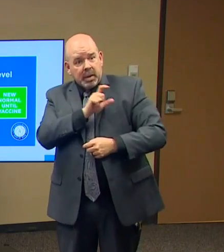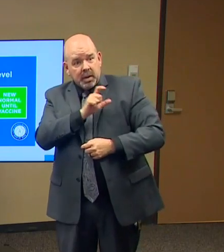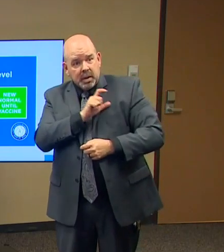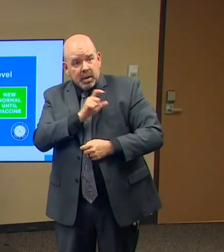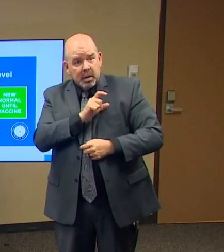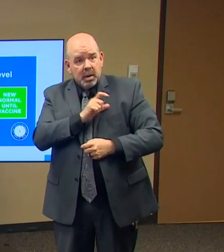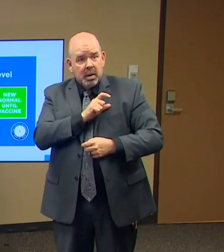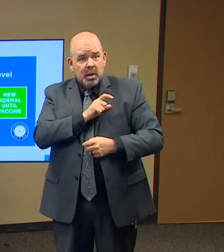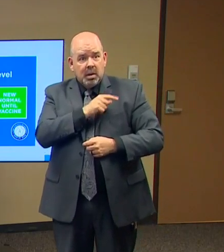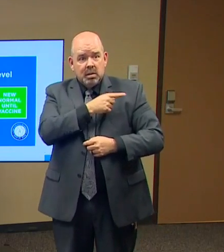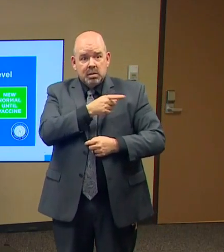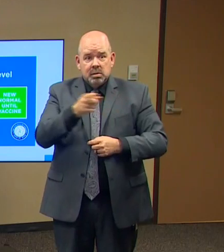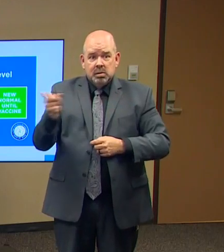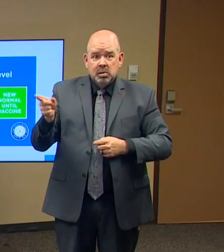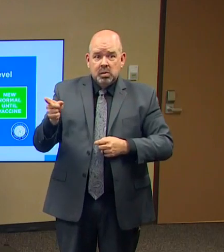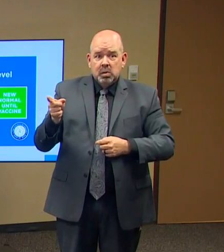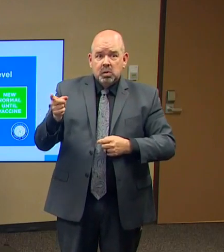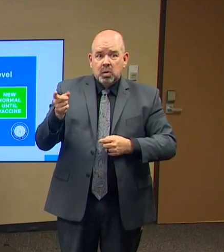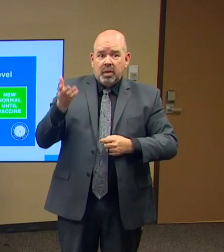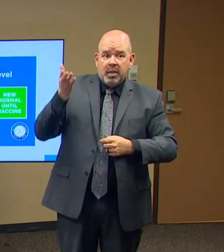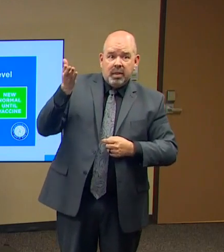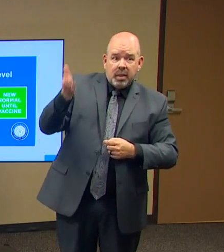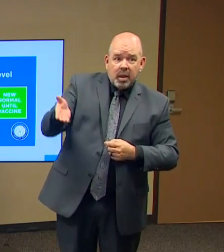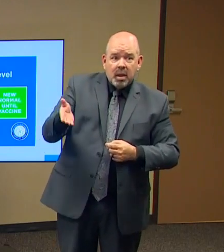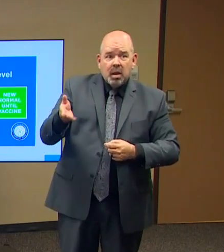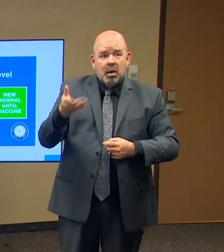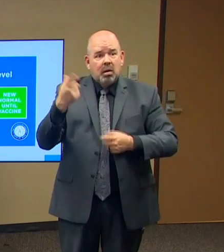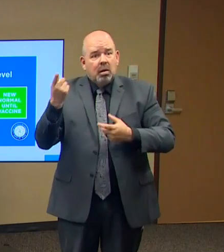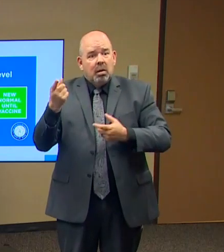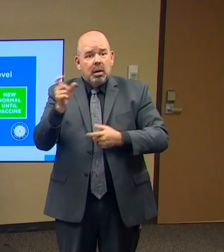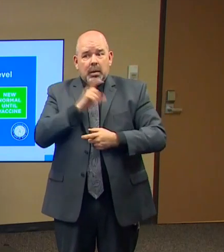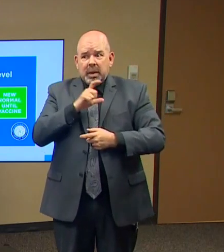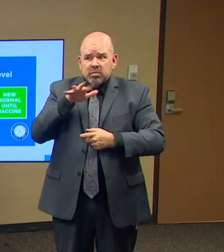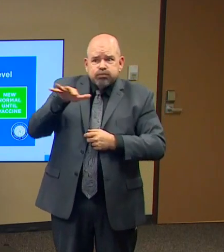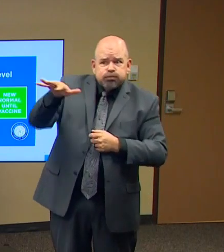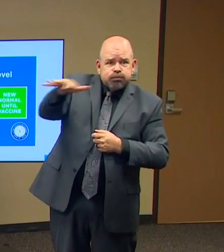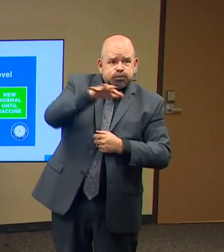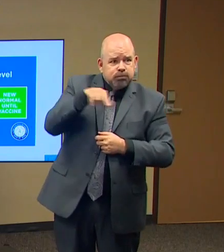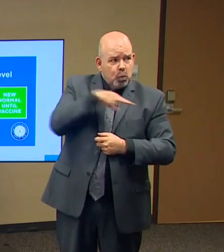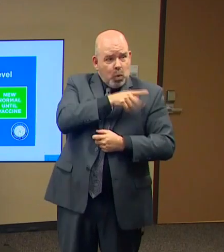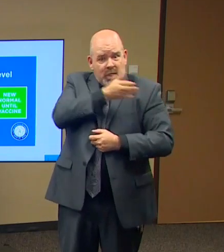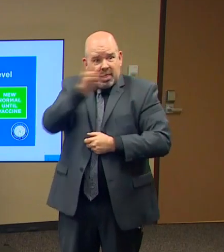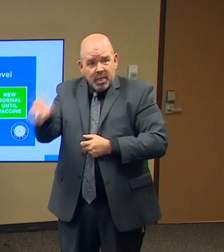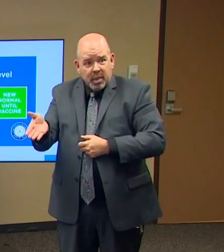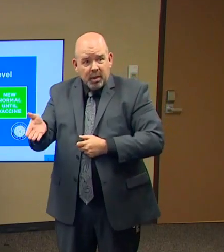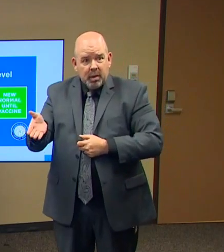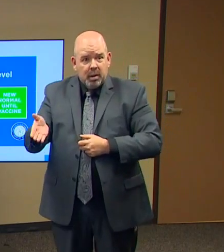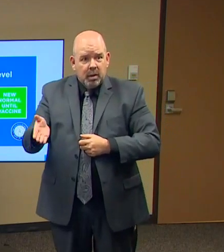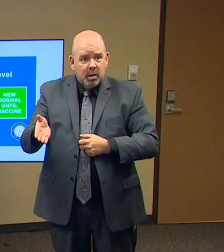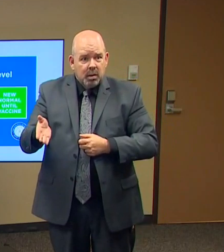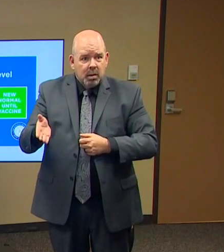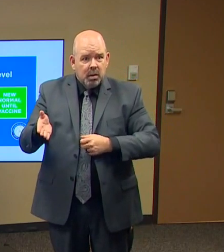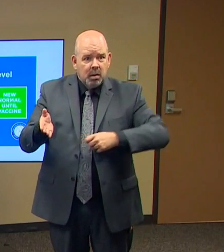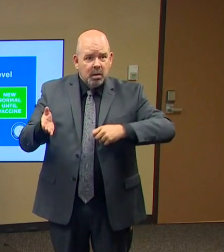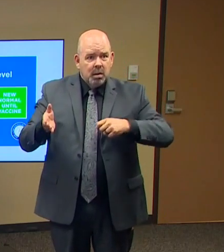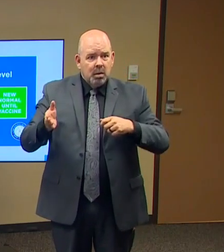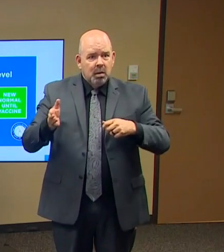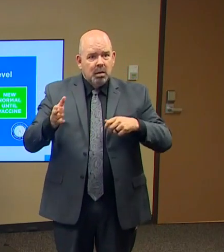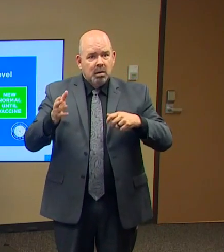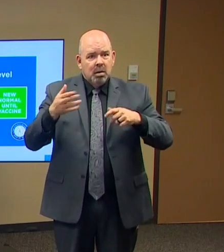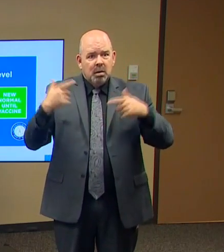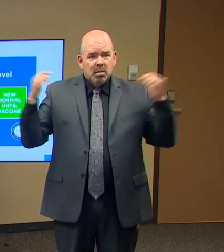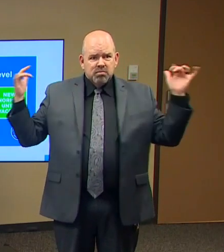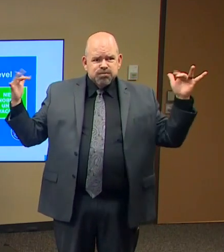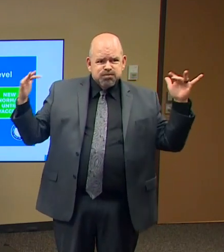around another 100 officers for an hour, 2-3 hours, all standing next to each other, go ahead and get your test